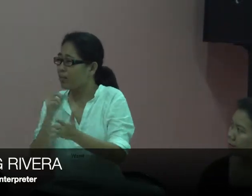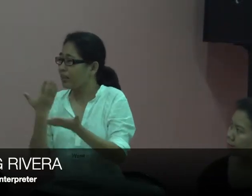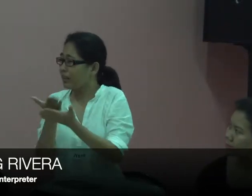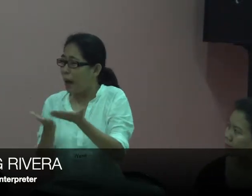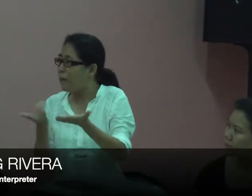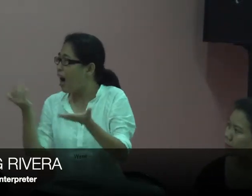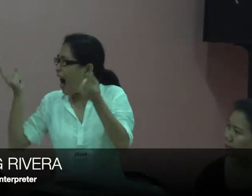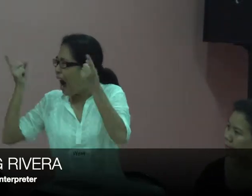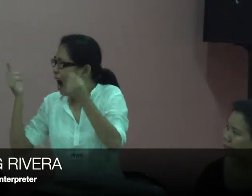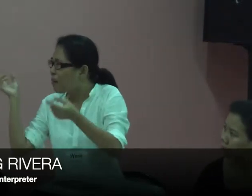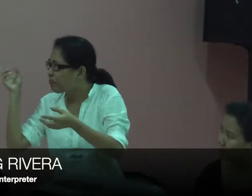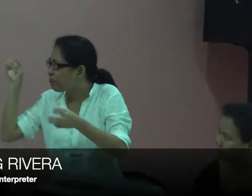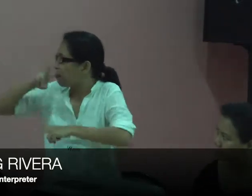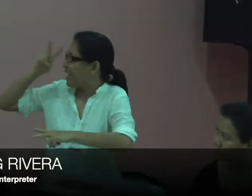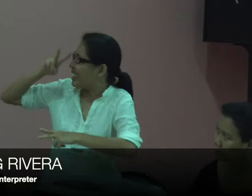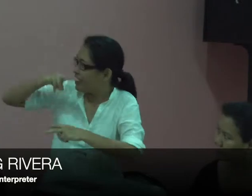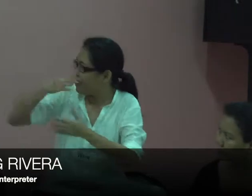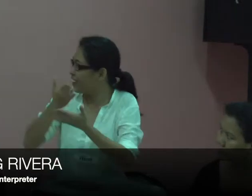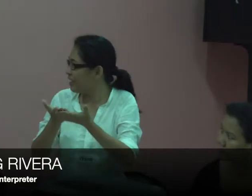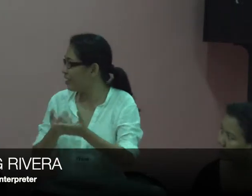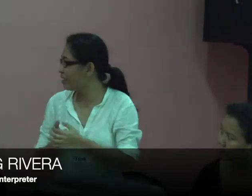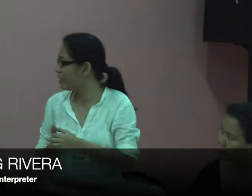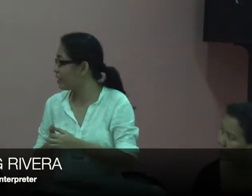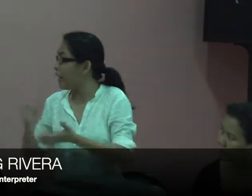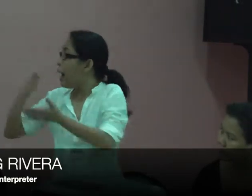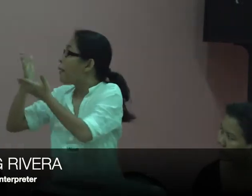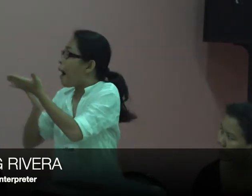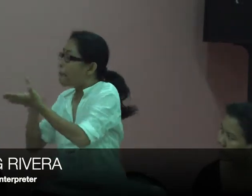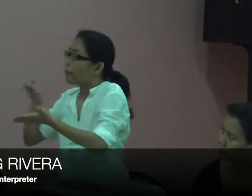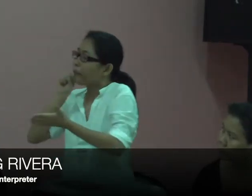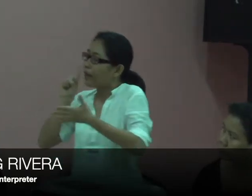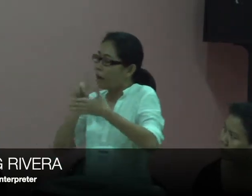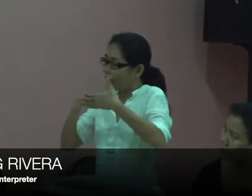sa PDRC, actually yung mga